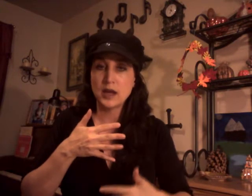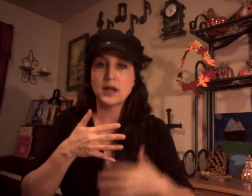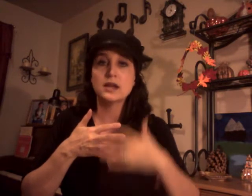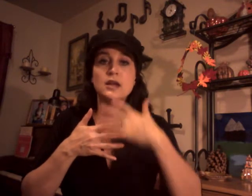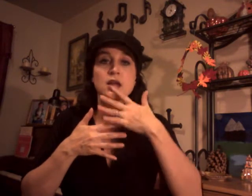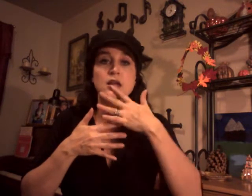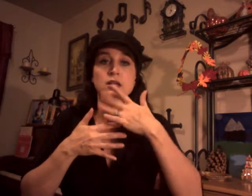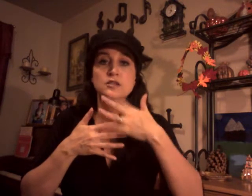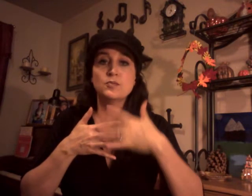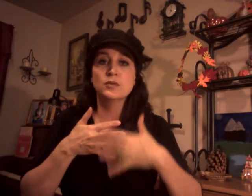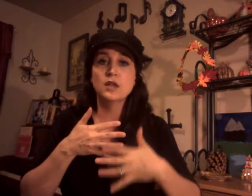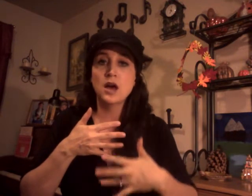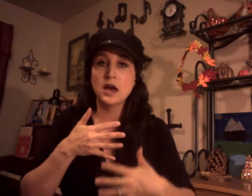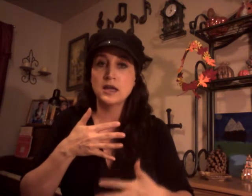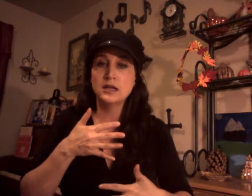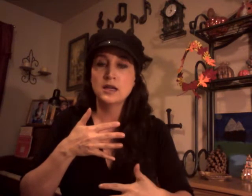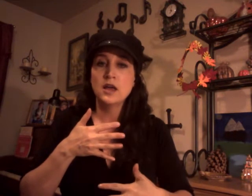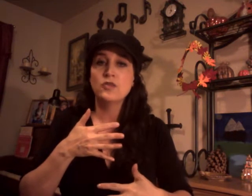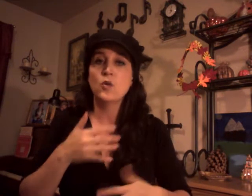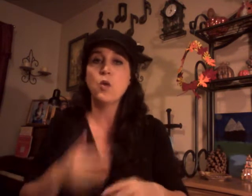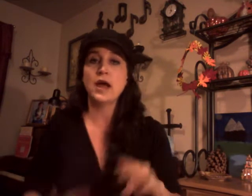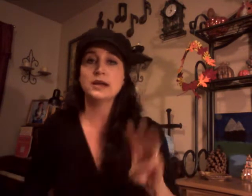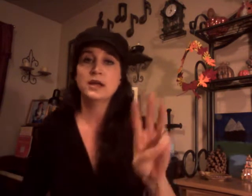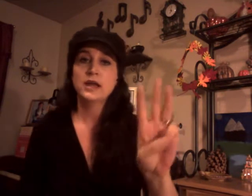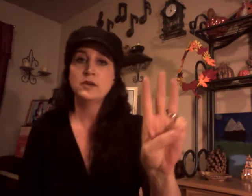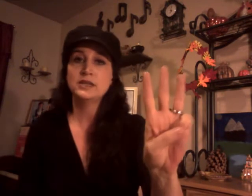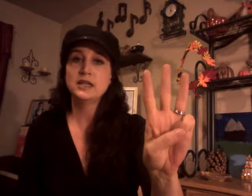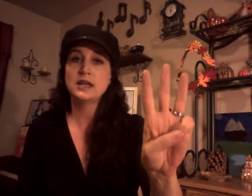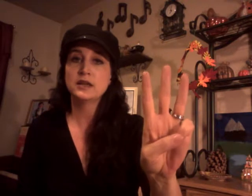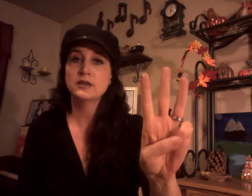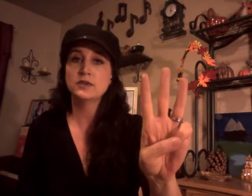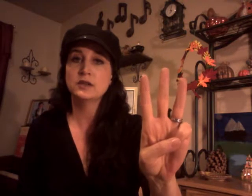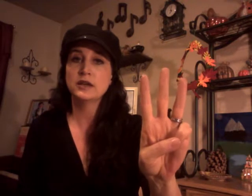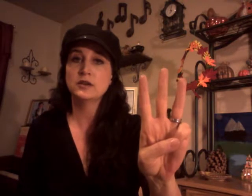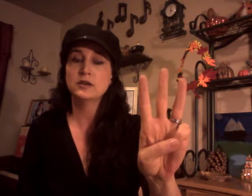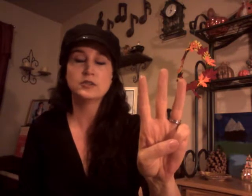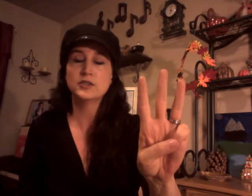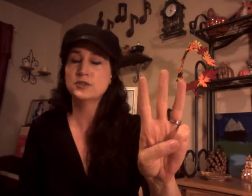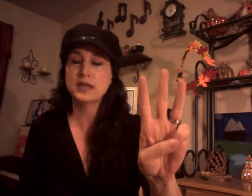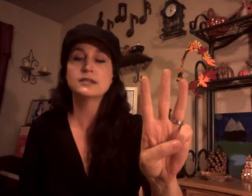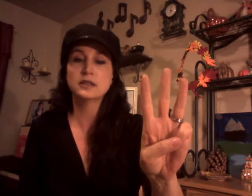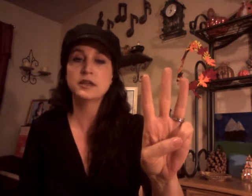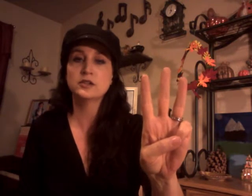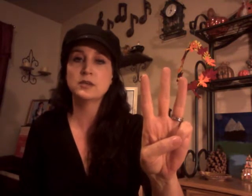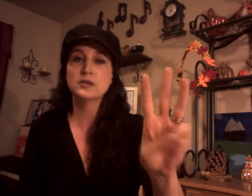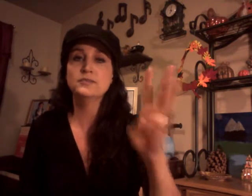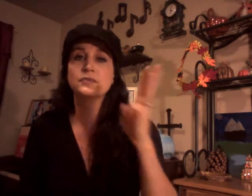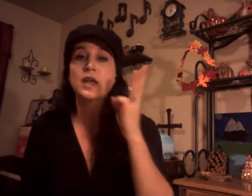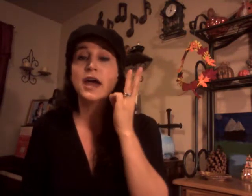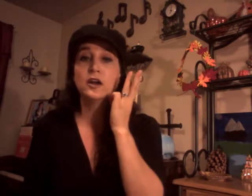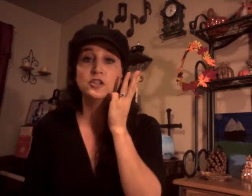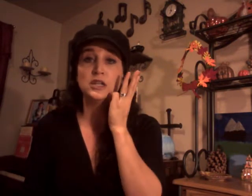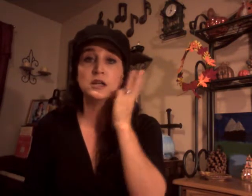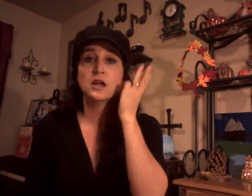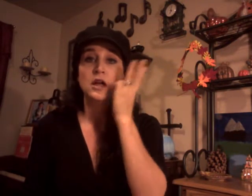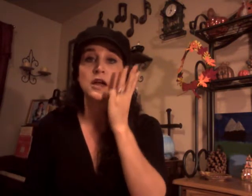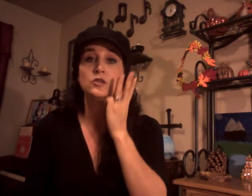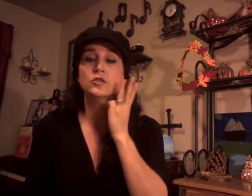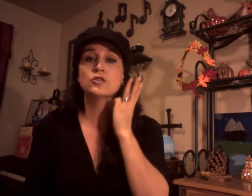Okay, his blood, the wine, and we take the letter, the letter W at our cheek and do a little